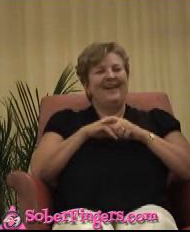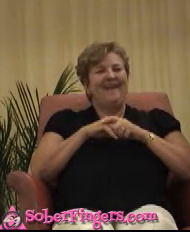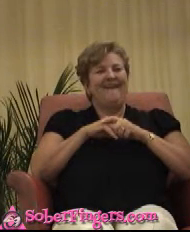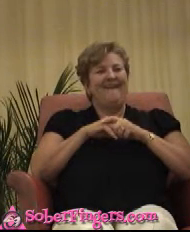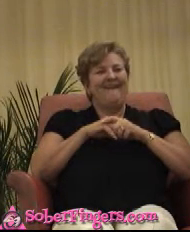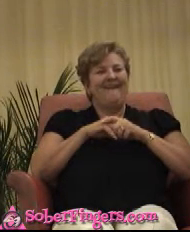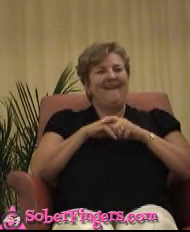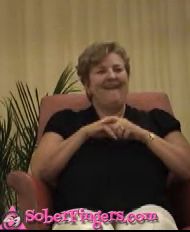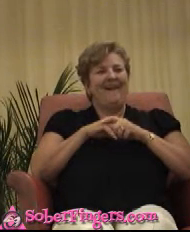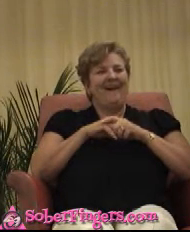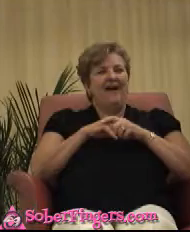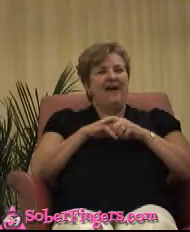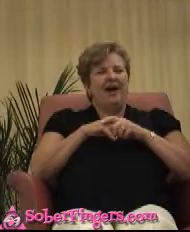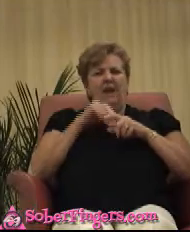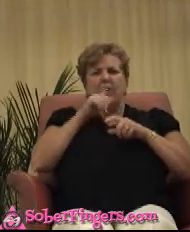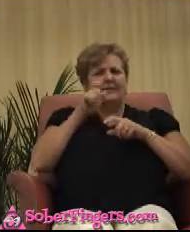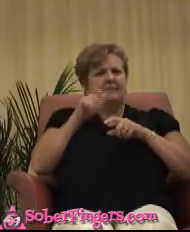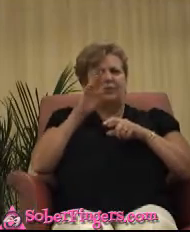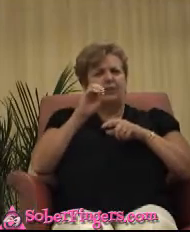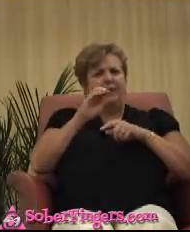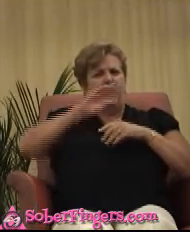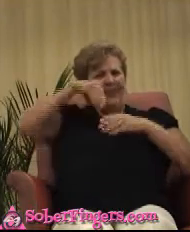Not supposed to be on this side.